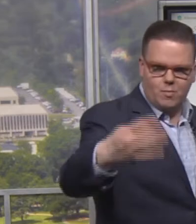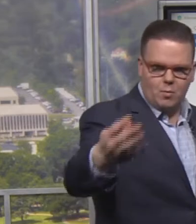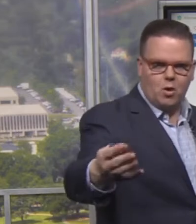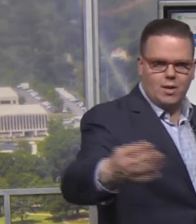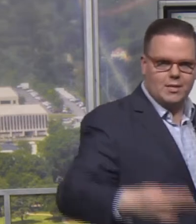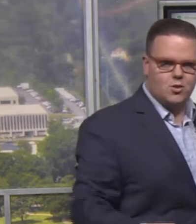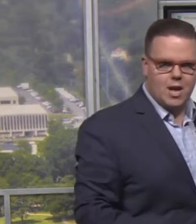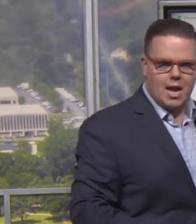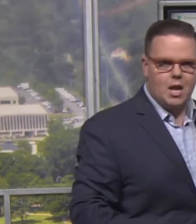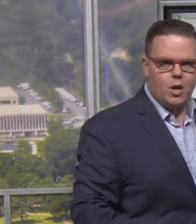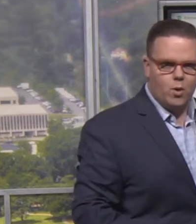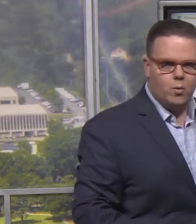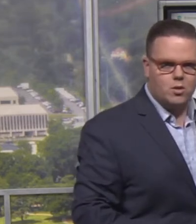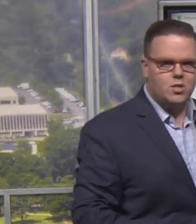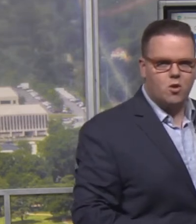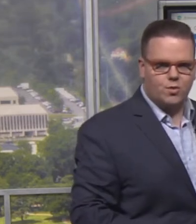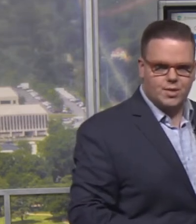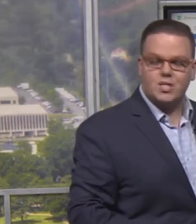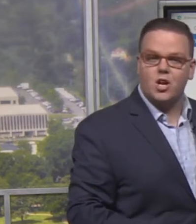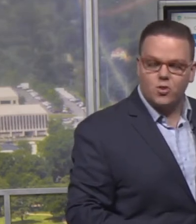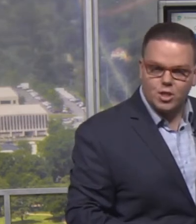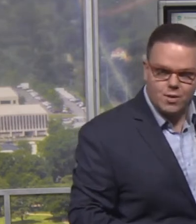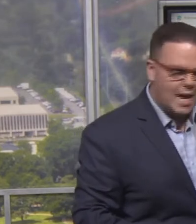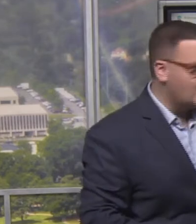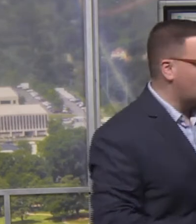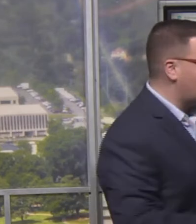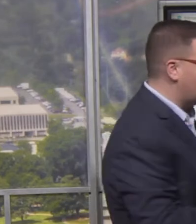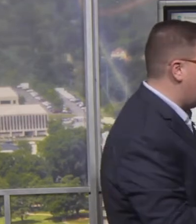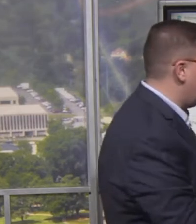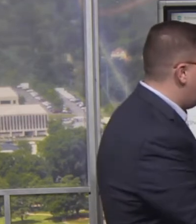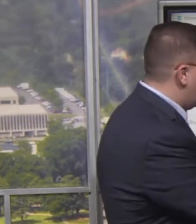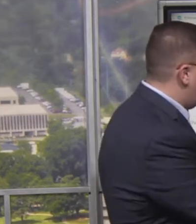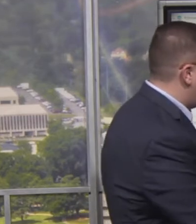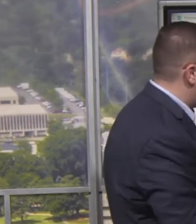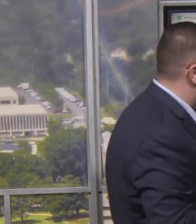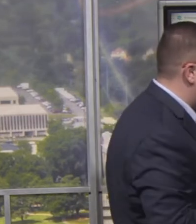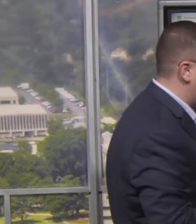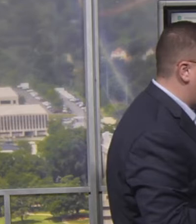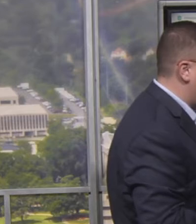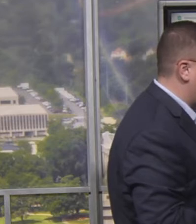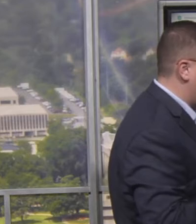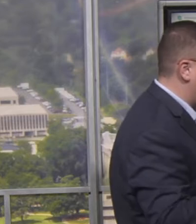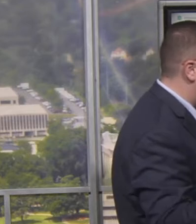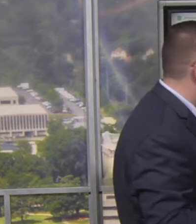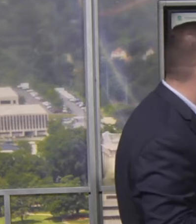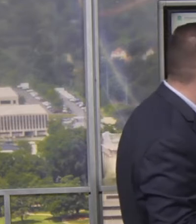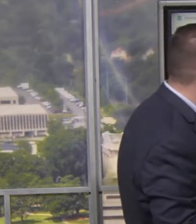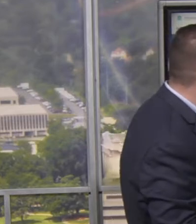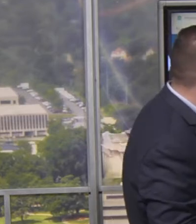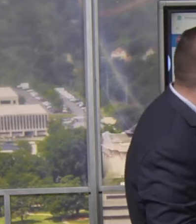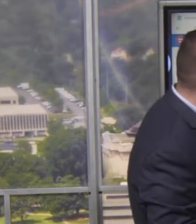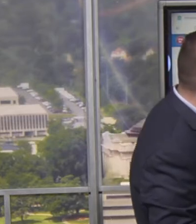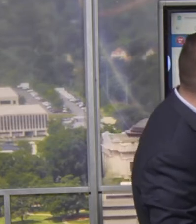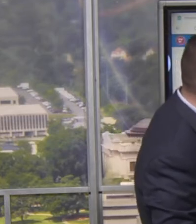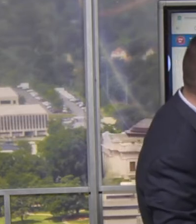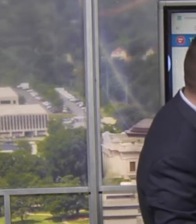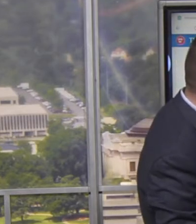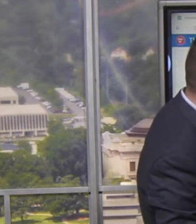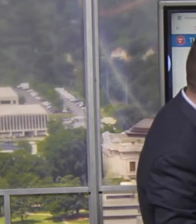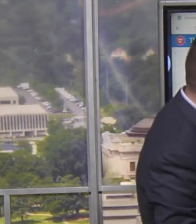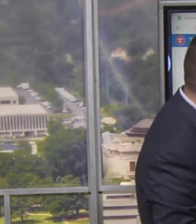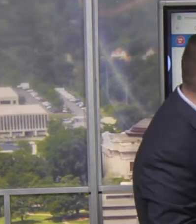is. You might recall yesterday we were just over 600 new cases. Today it could be the same, so we'll have to wait for the governor. But here in